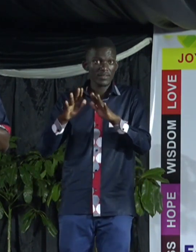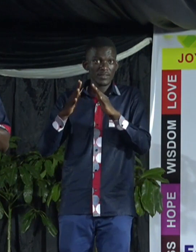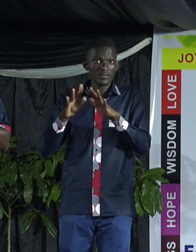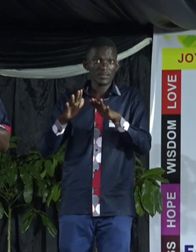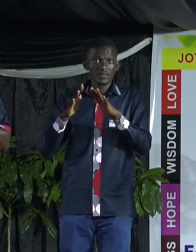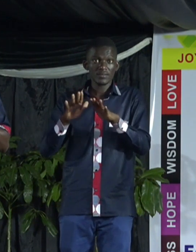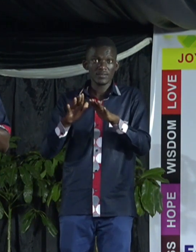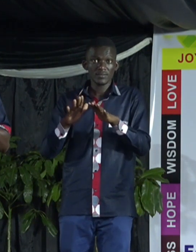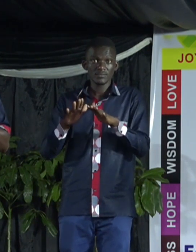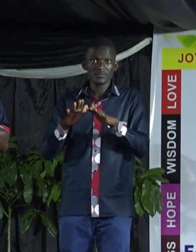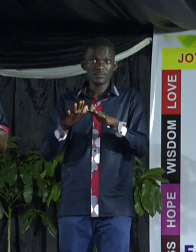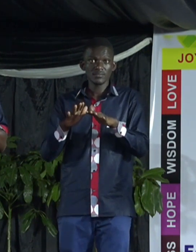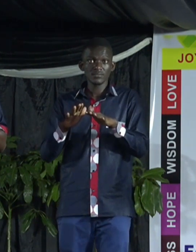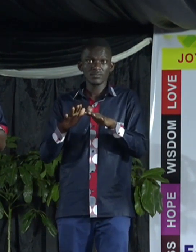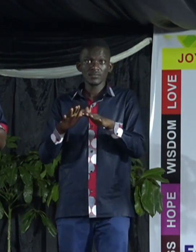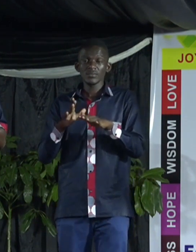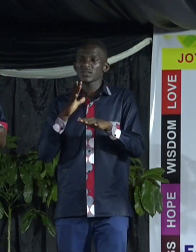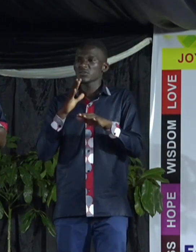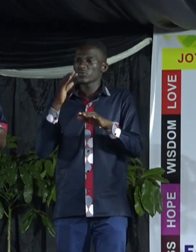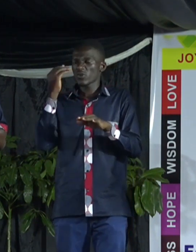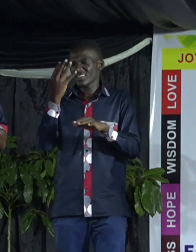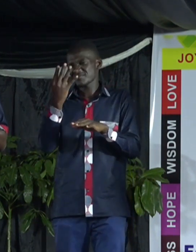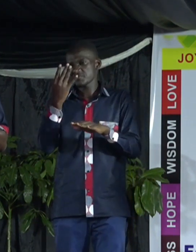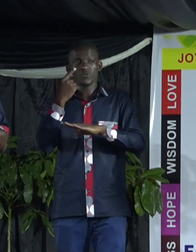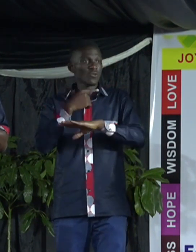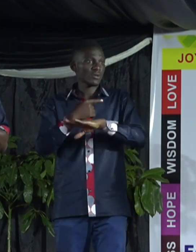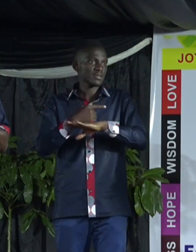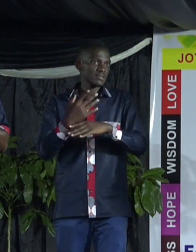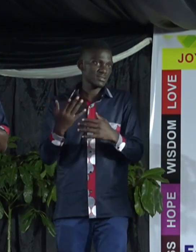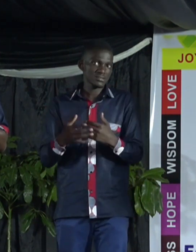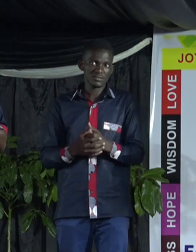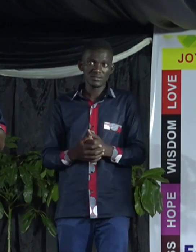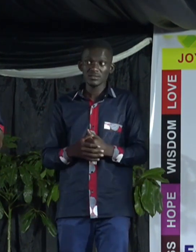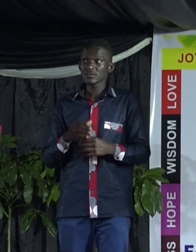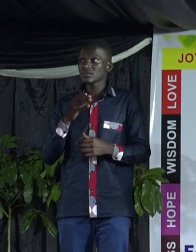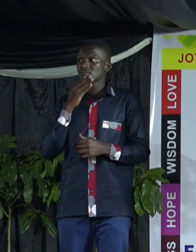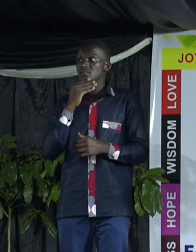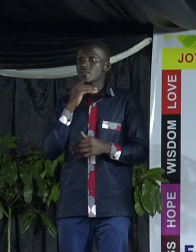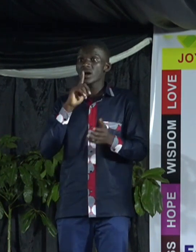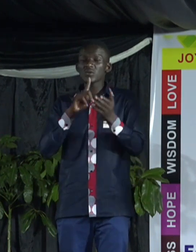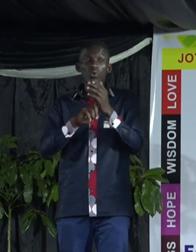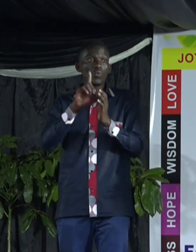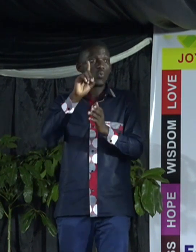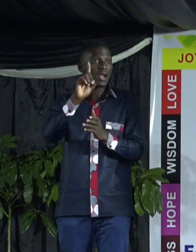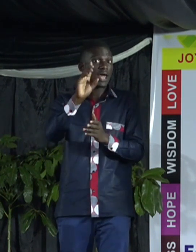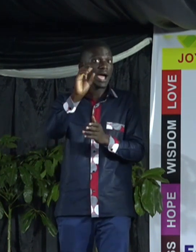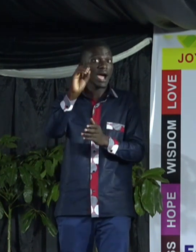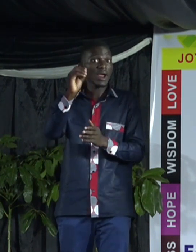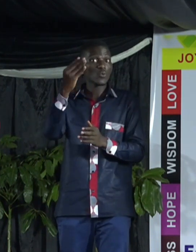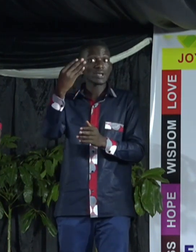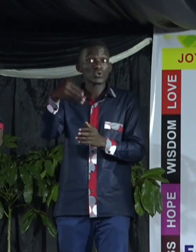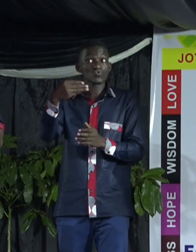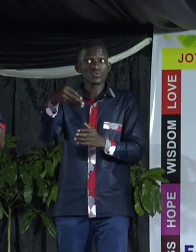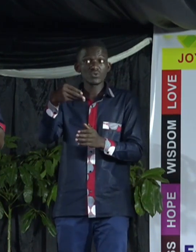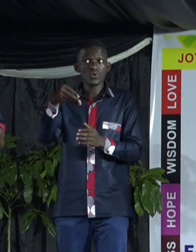the training, yali yanaku nya. It was a 4-day training. Omusajja akwata dola chikumi na azimpa. This man